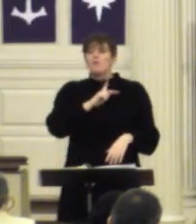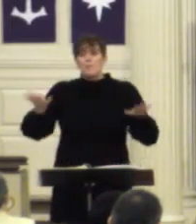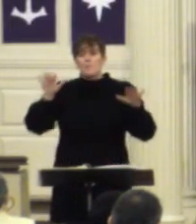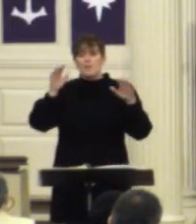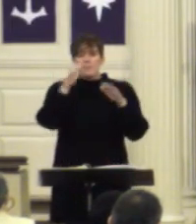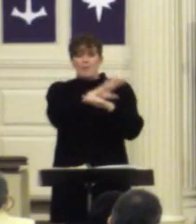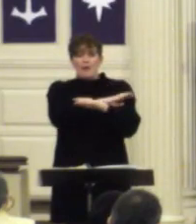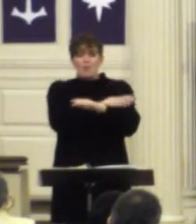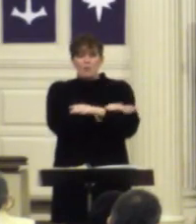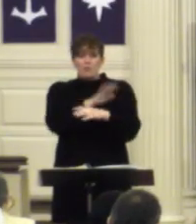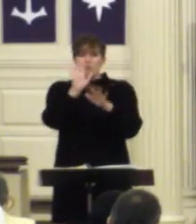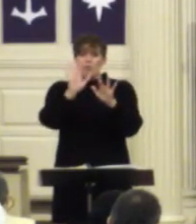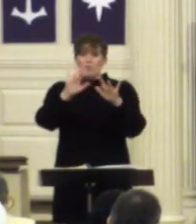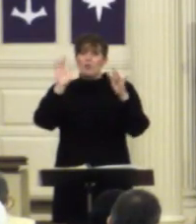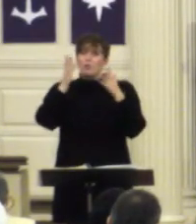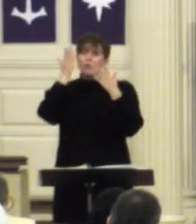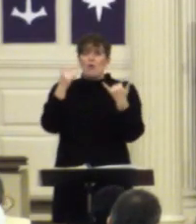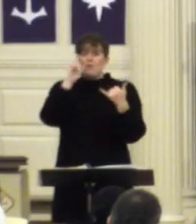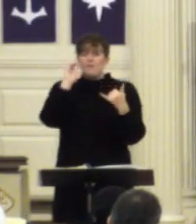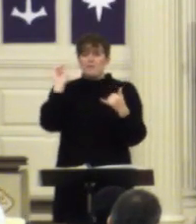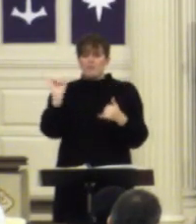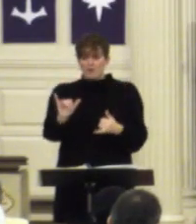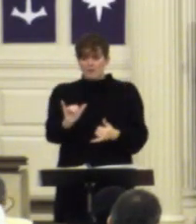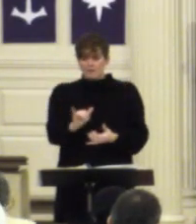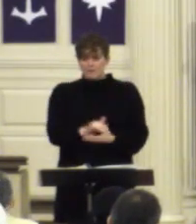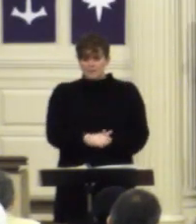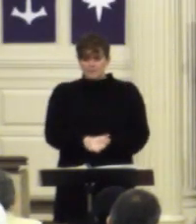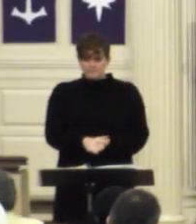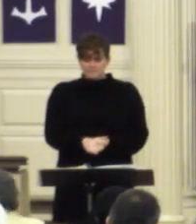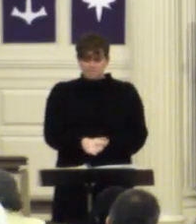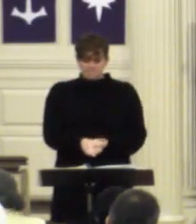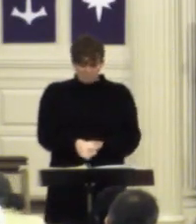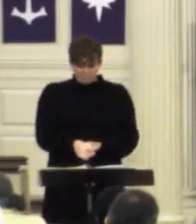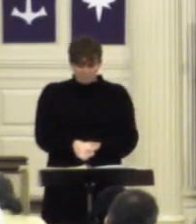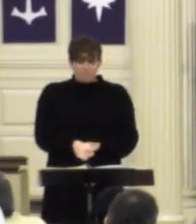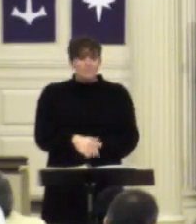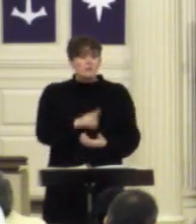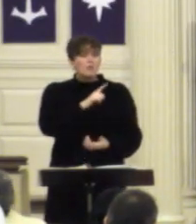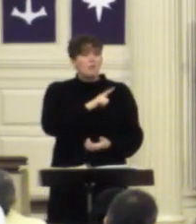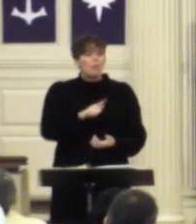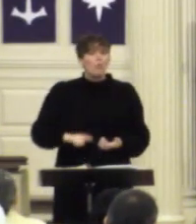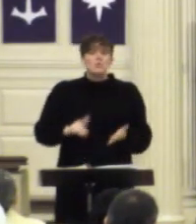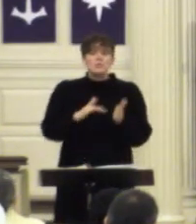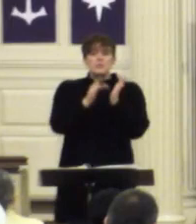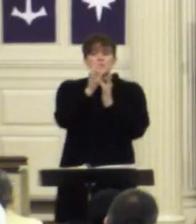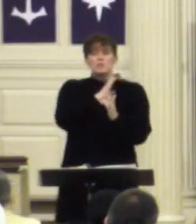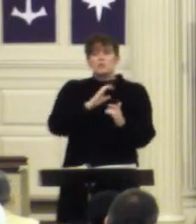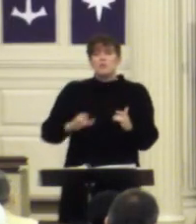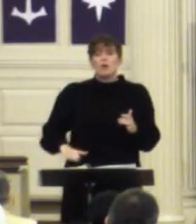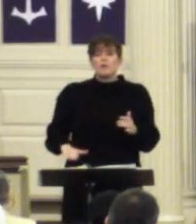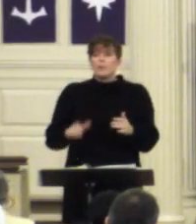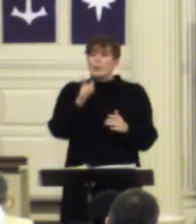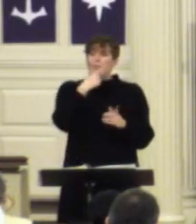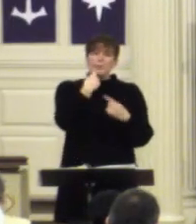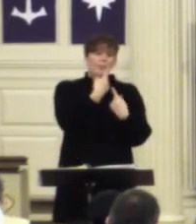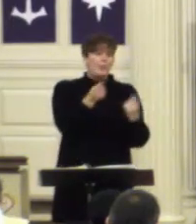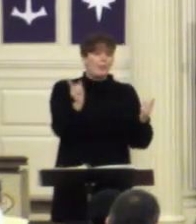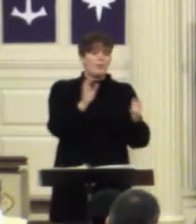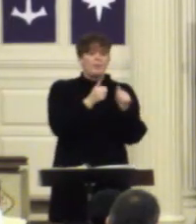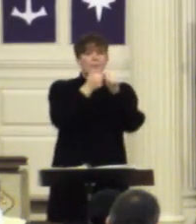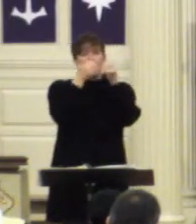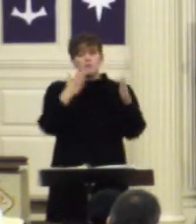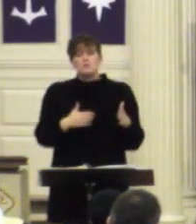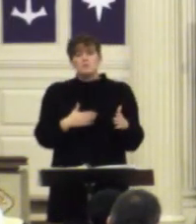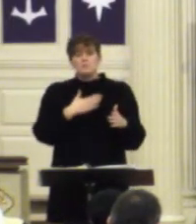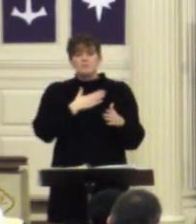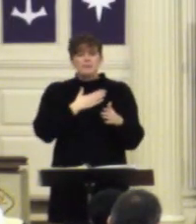kingdom, the power, and the glory are yours, now and forever. Lord Jesus Christ, who said to your apostles, "Peace